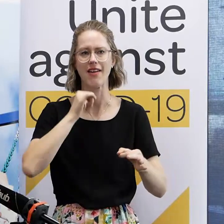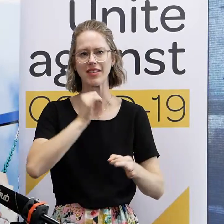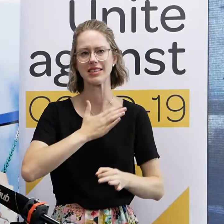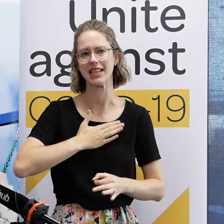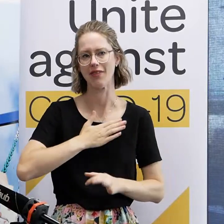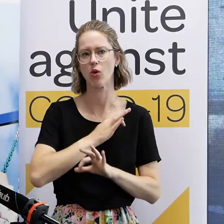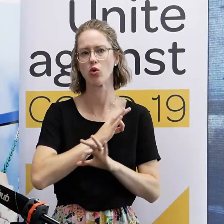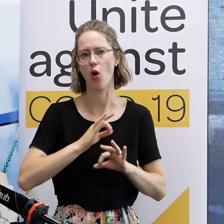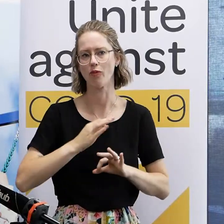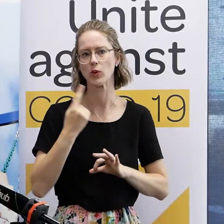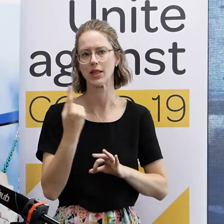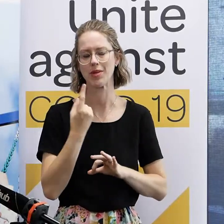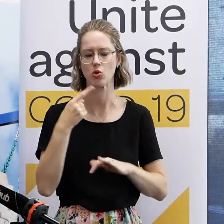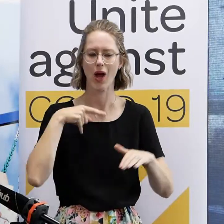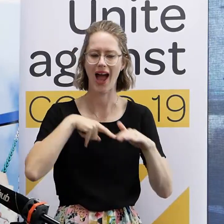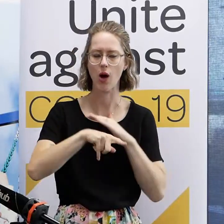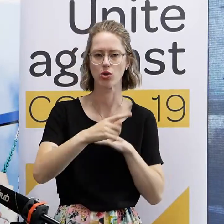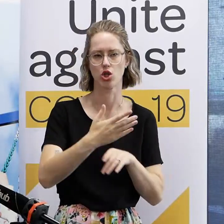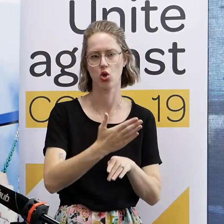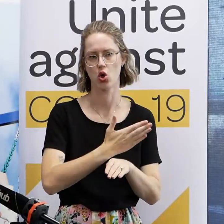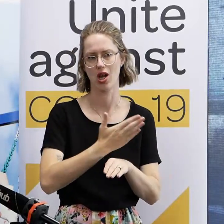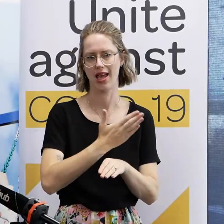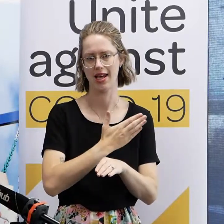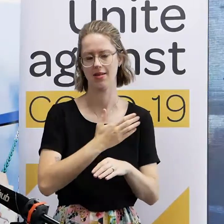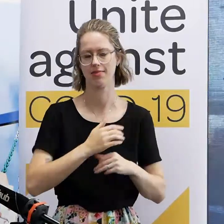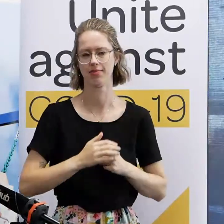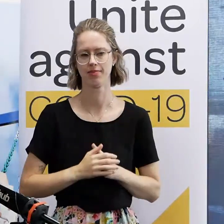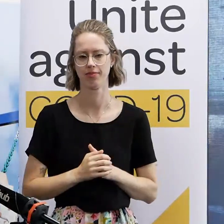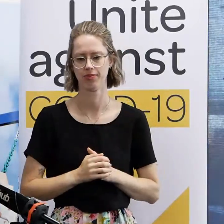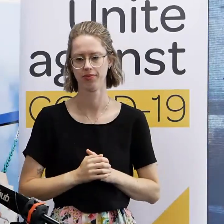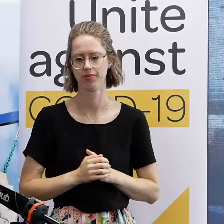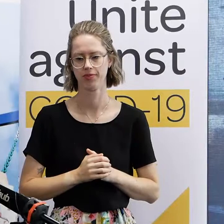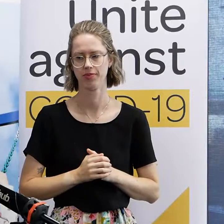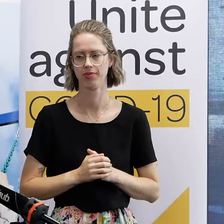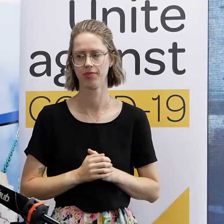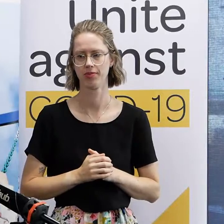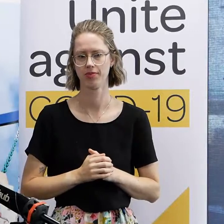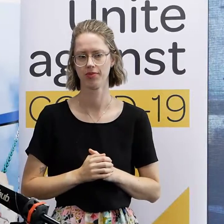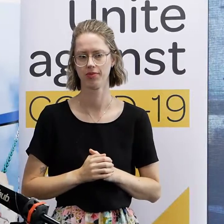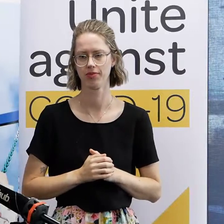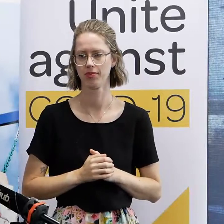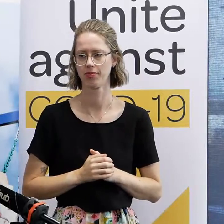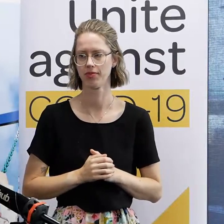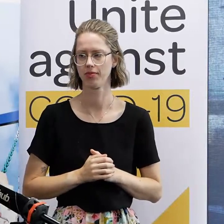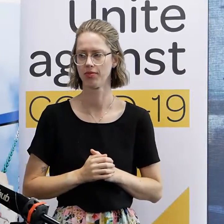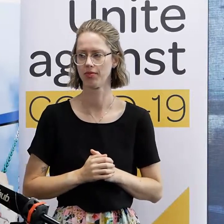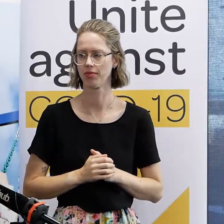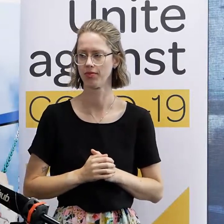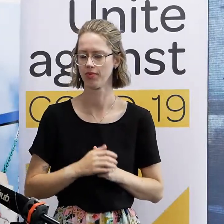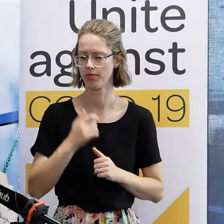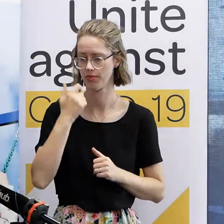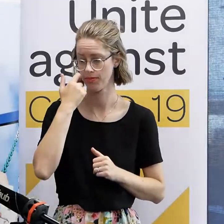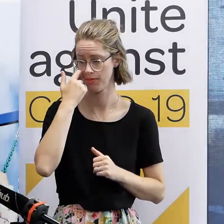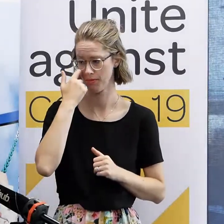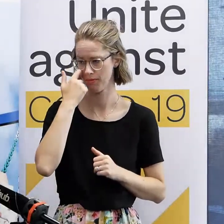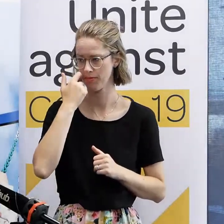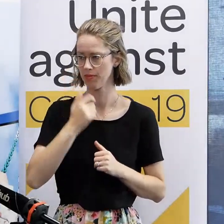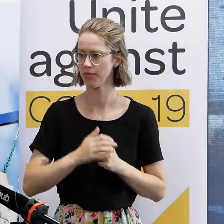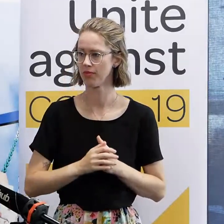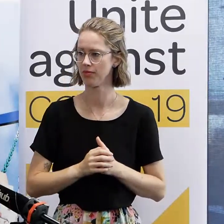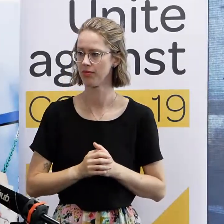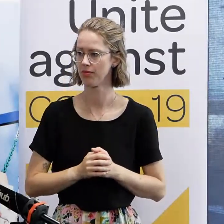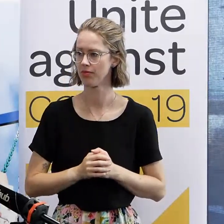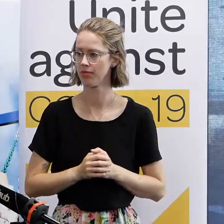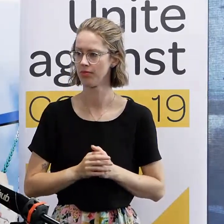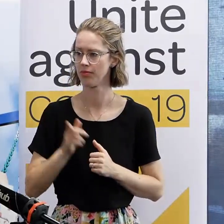decisions to ensure public health and where we can to facilitate the needs of the individual. Given the fact there are still